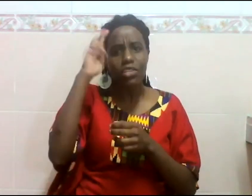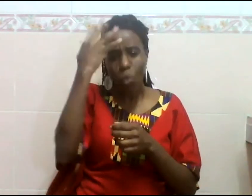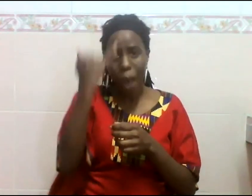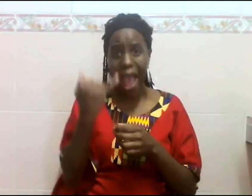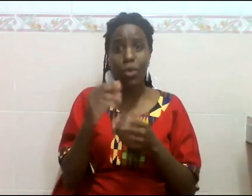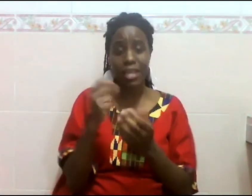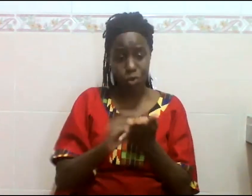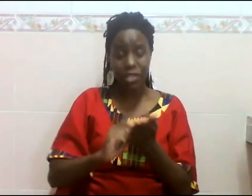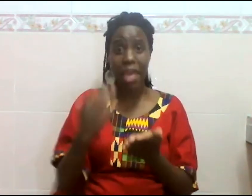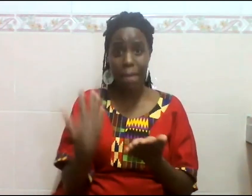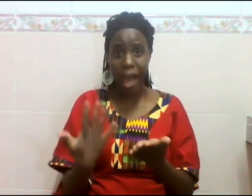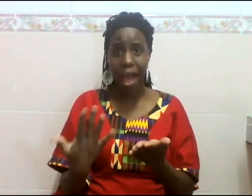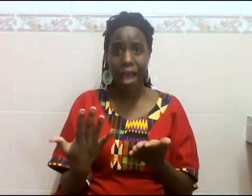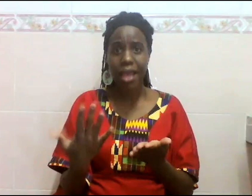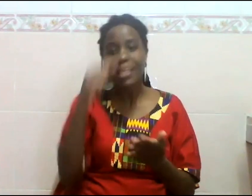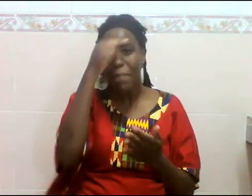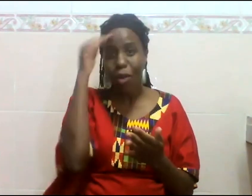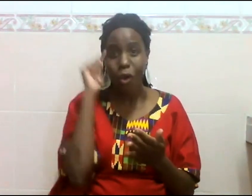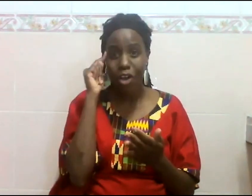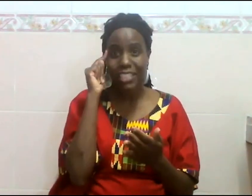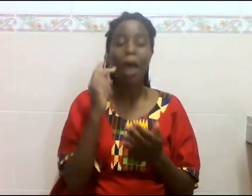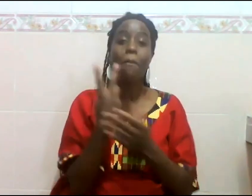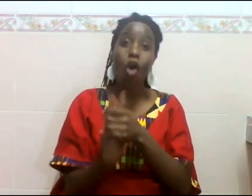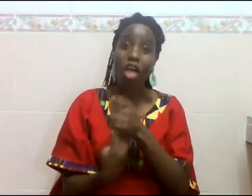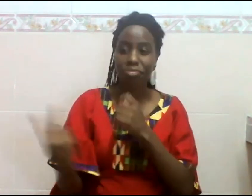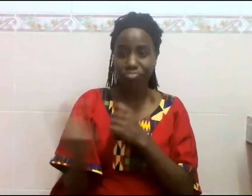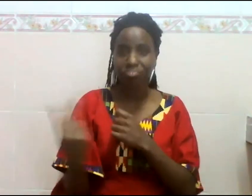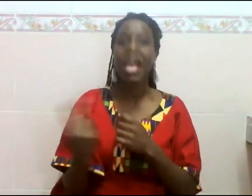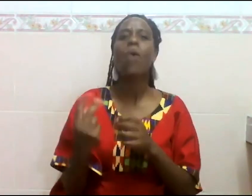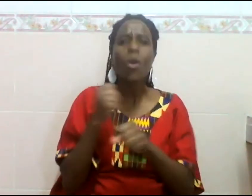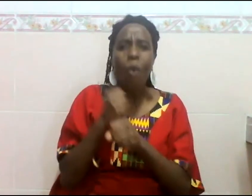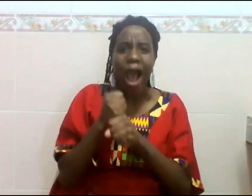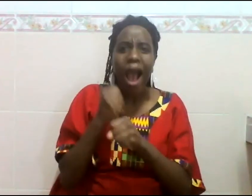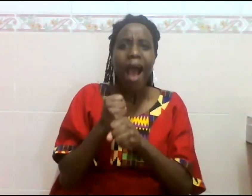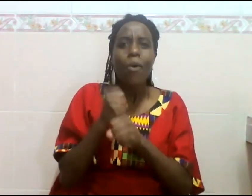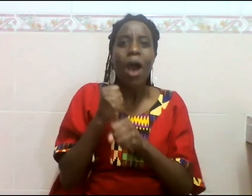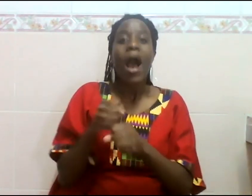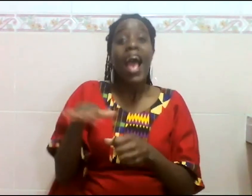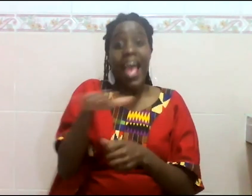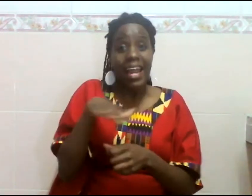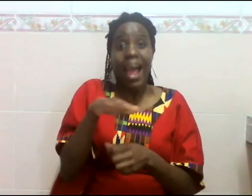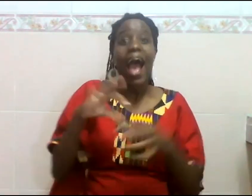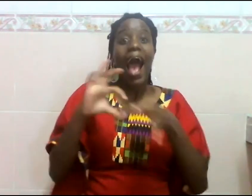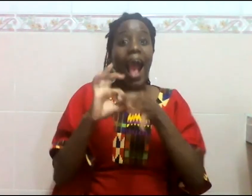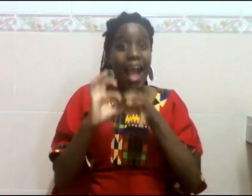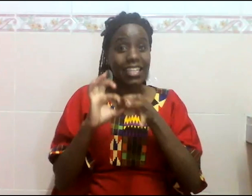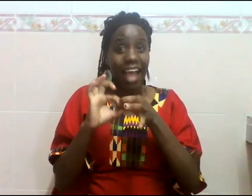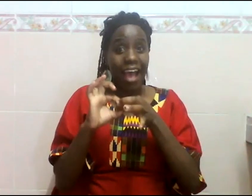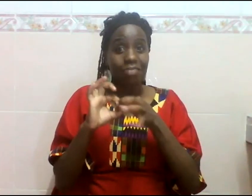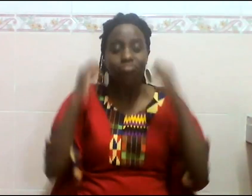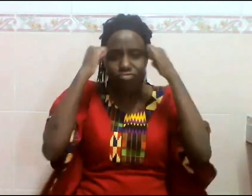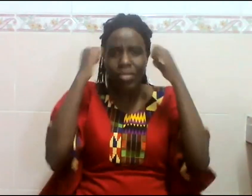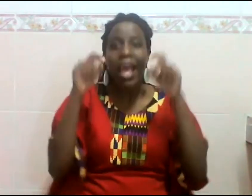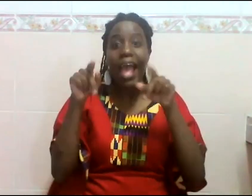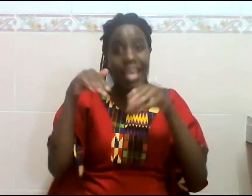was because we're both paleoanthropologists who've been working in our field for a very long time in these two spaces, in Africa and